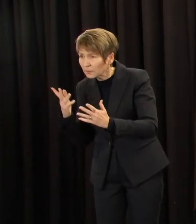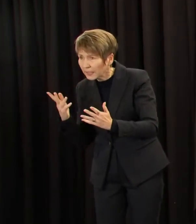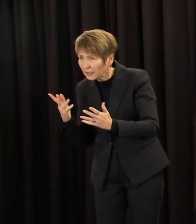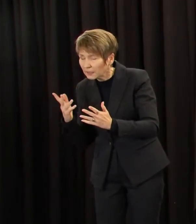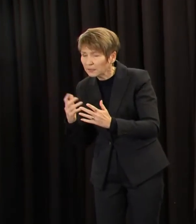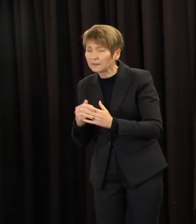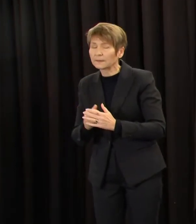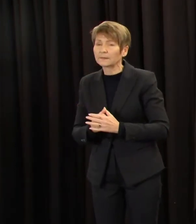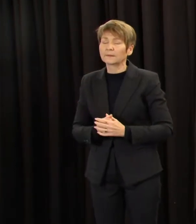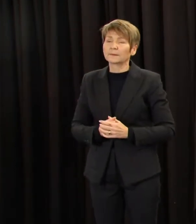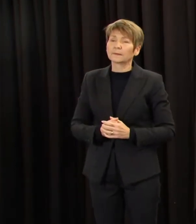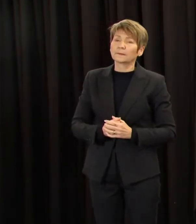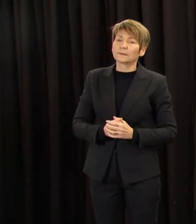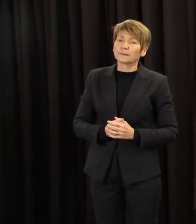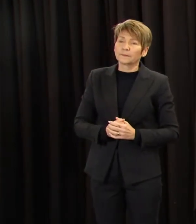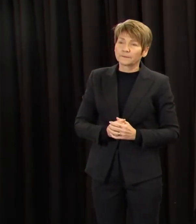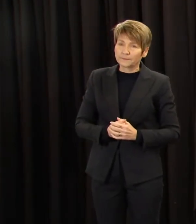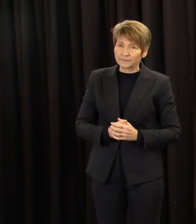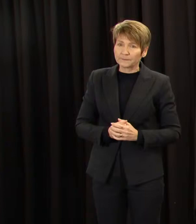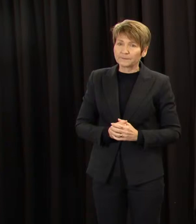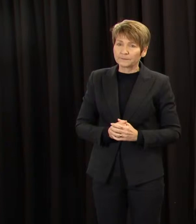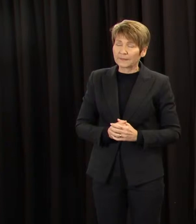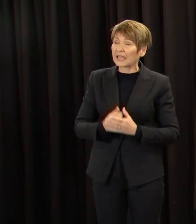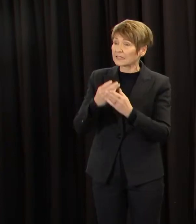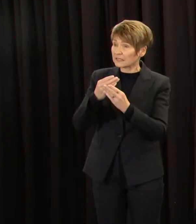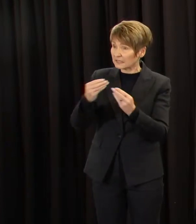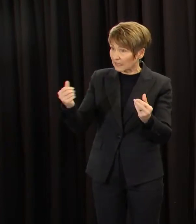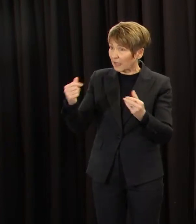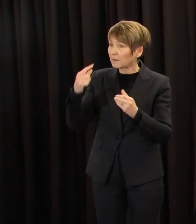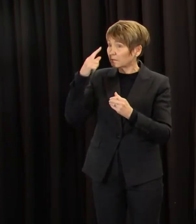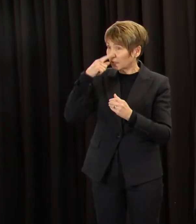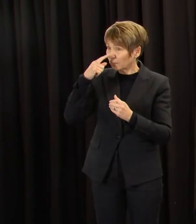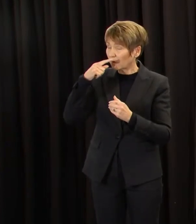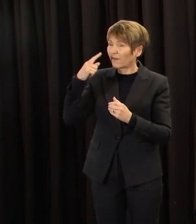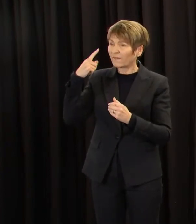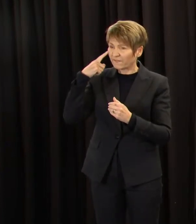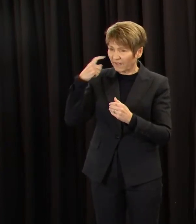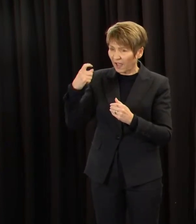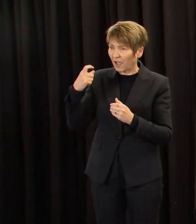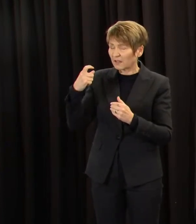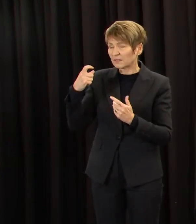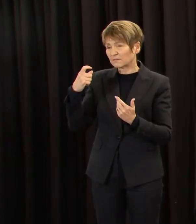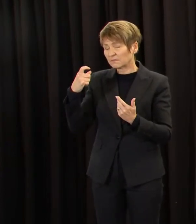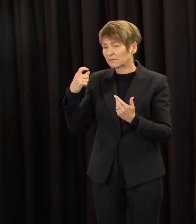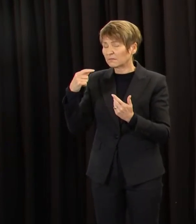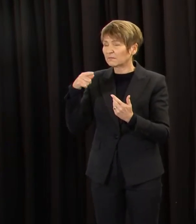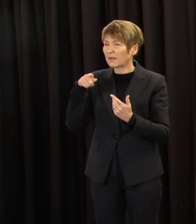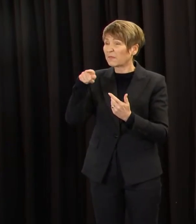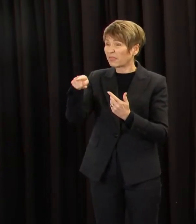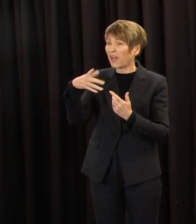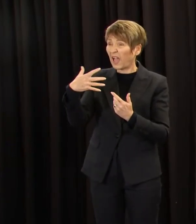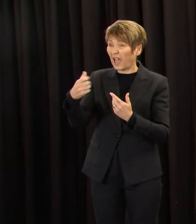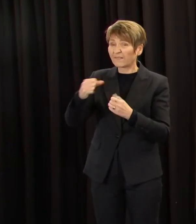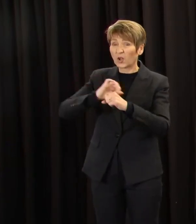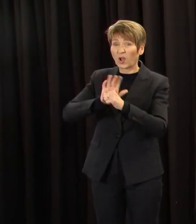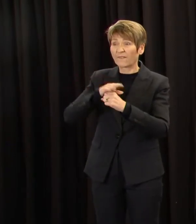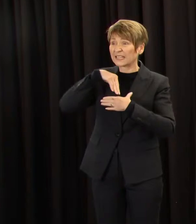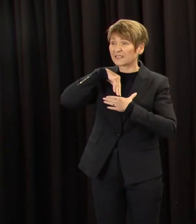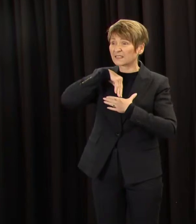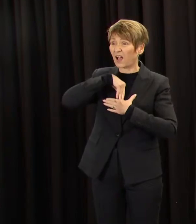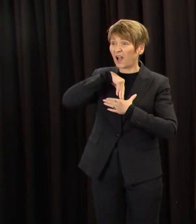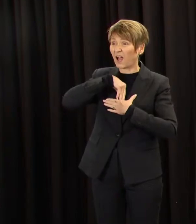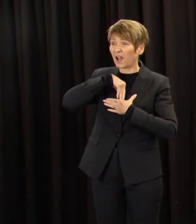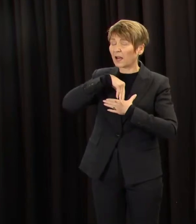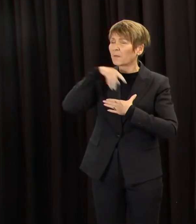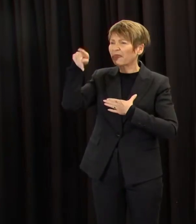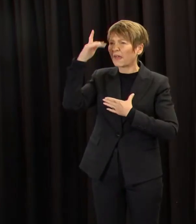later, that means there are more people in their primary close contacts and secondary close contacts that are already infected. And that's why we see these numbers keep bleeding out. So